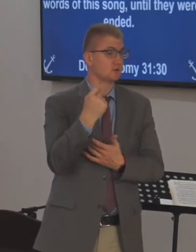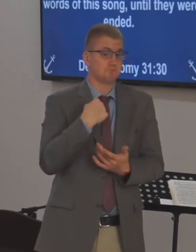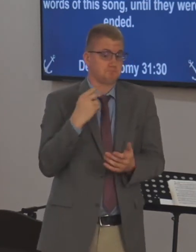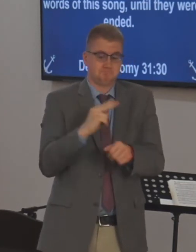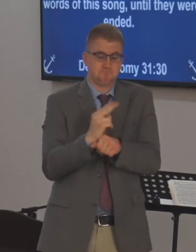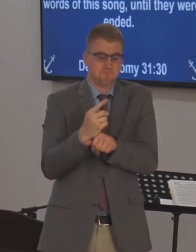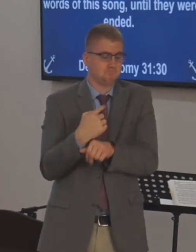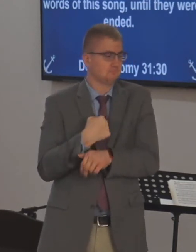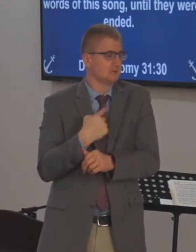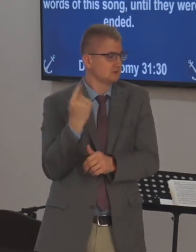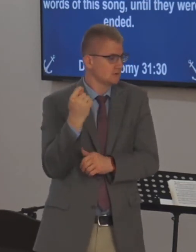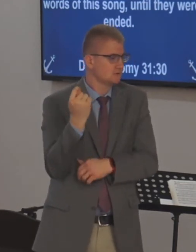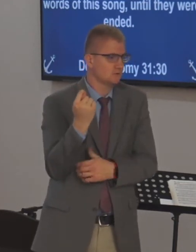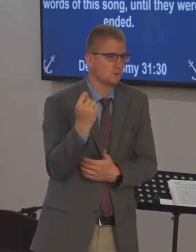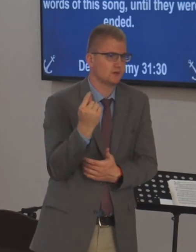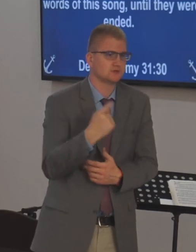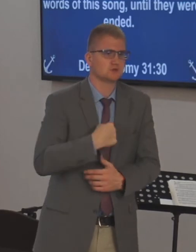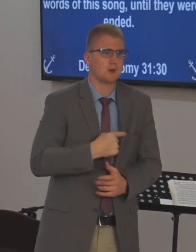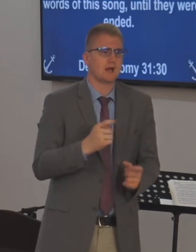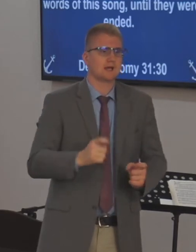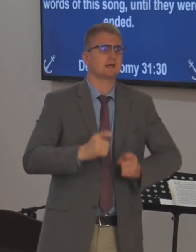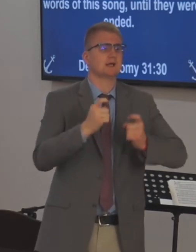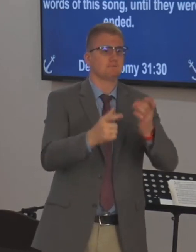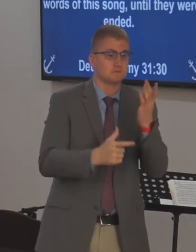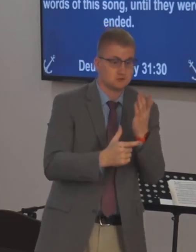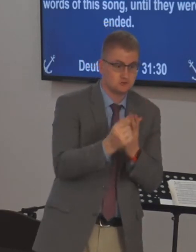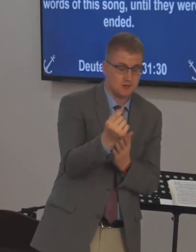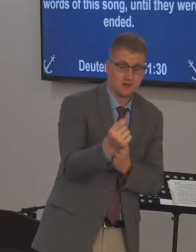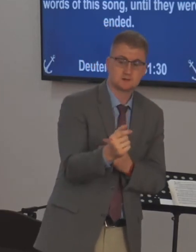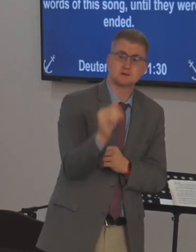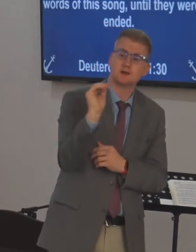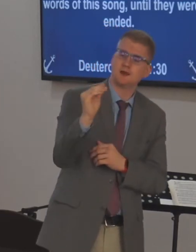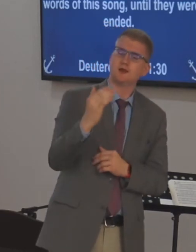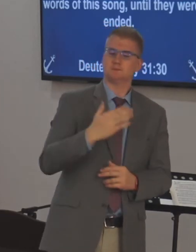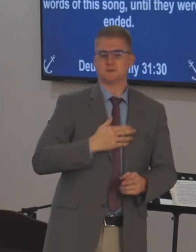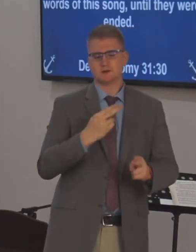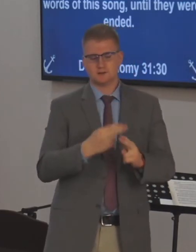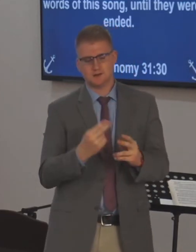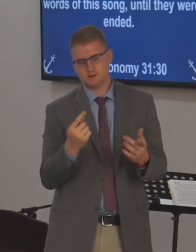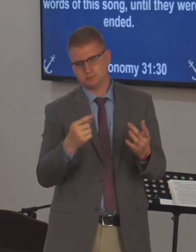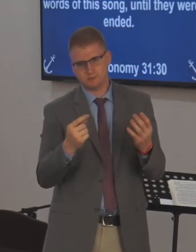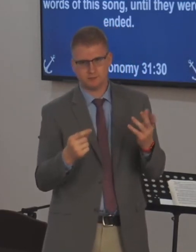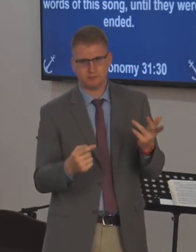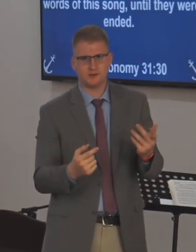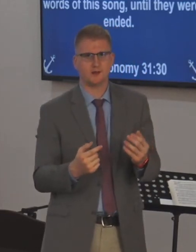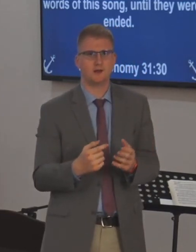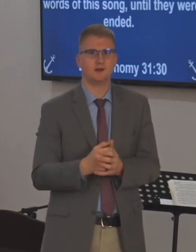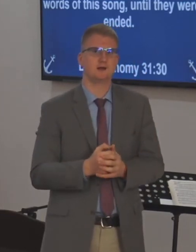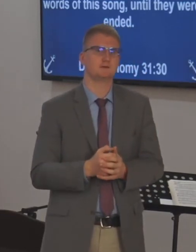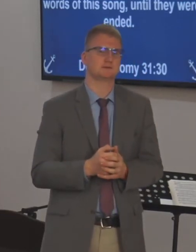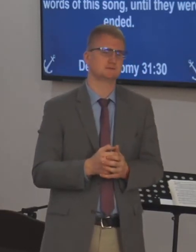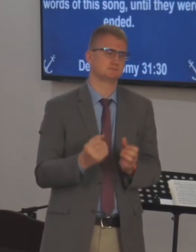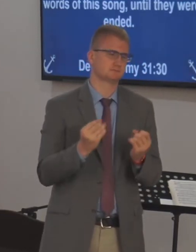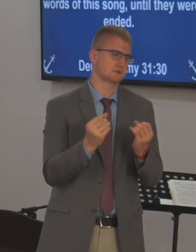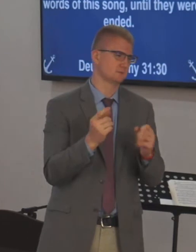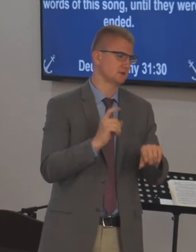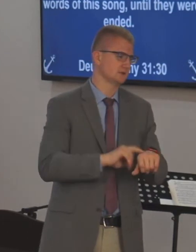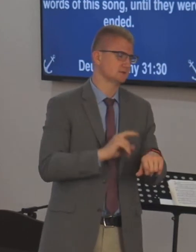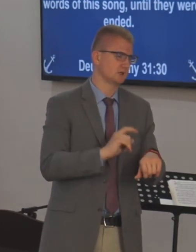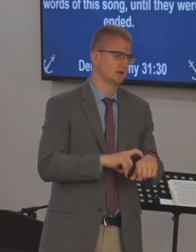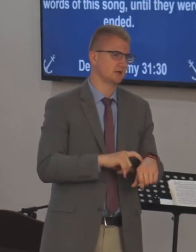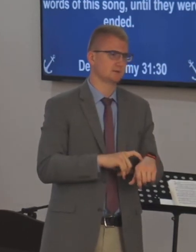time. I give them a track. First, I introduce myself. I tell them who I am. And a lot of times, they're fishermen or fisher